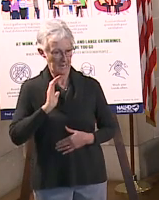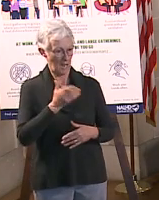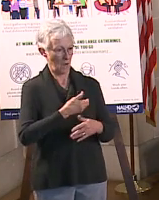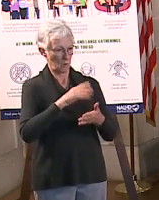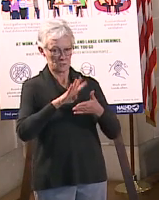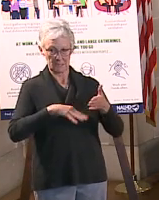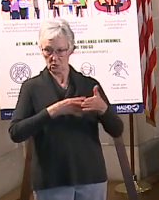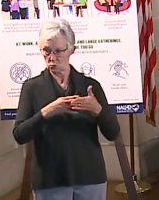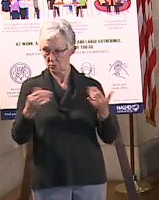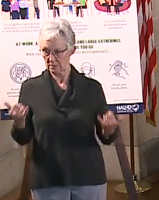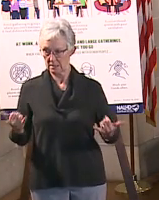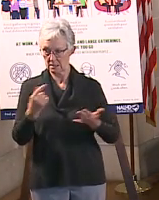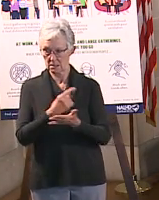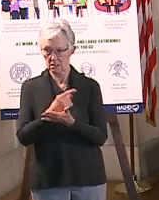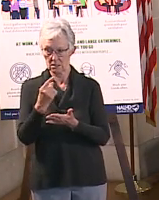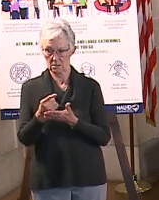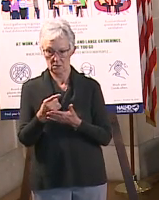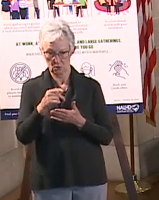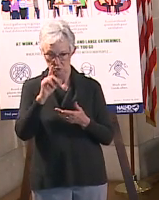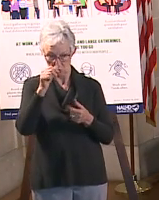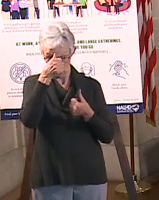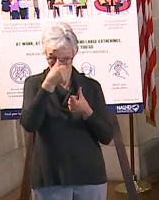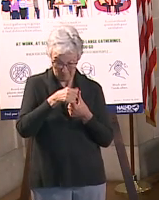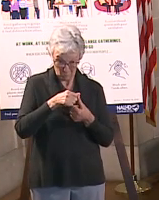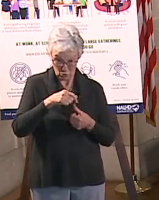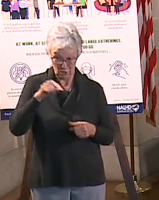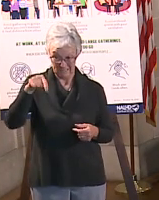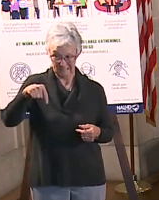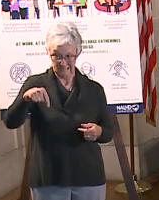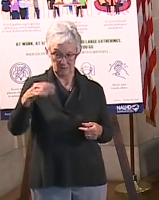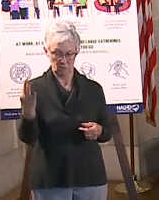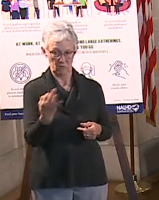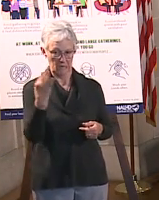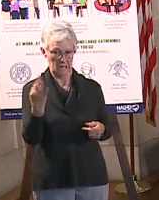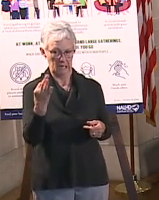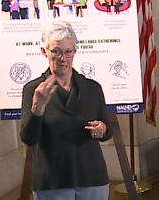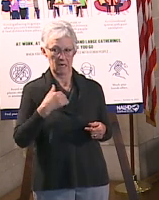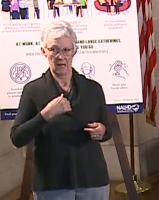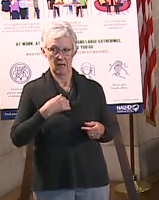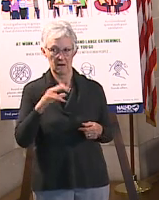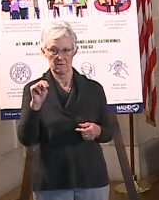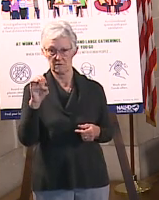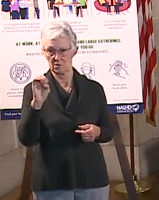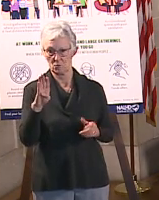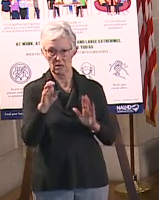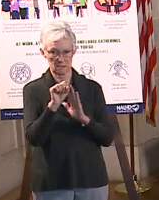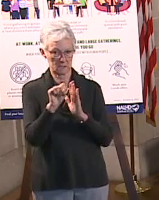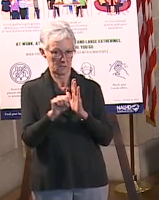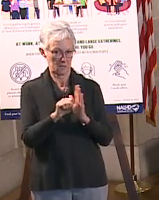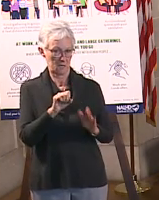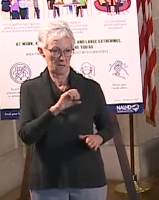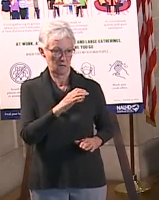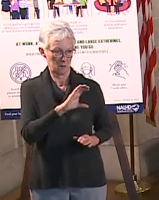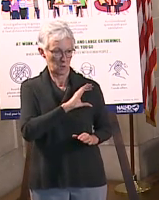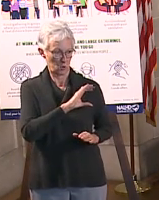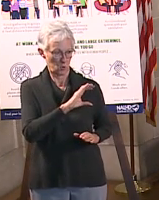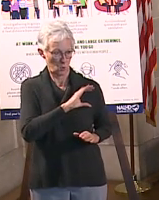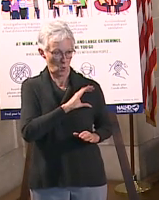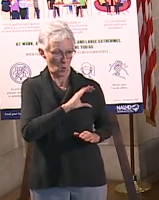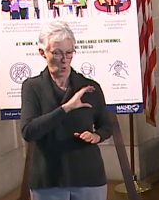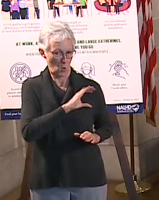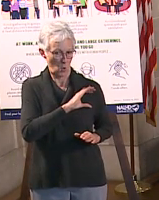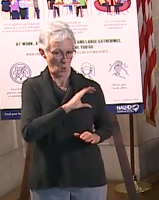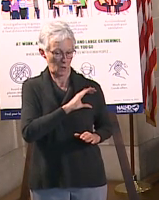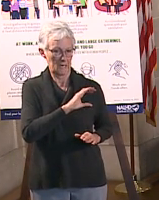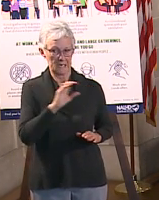Again, a reminder, on Friday we've got the Nebraska State Patrol graduation ceremony at 10 a.m. So this press briefing will be in this room